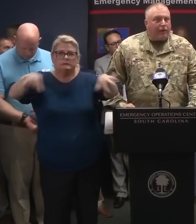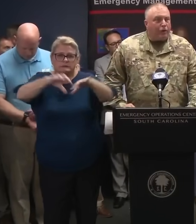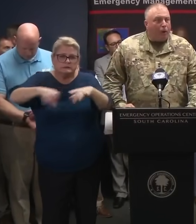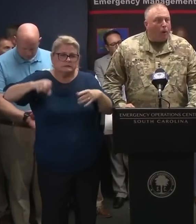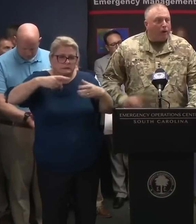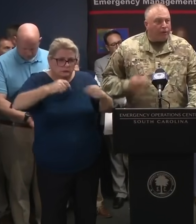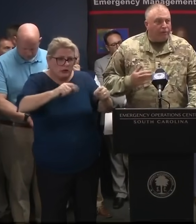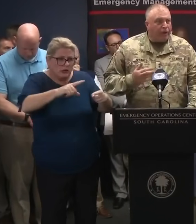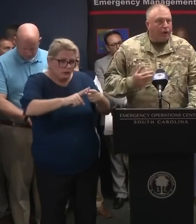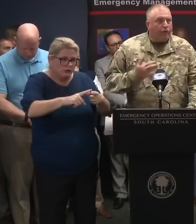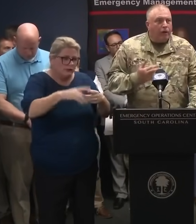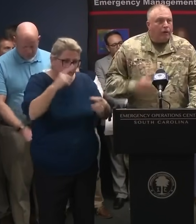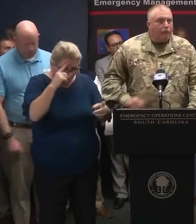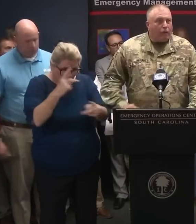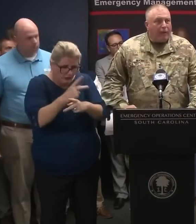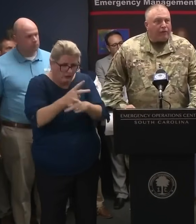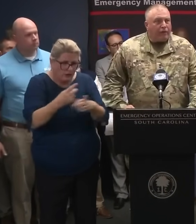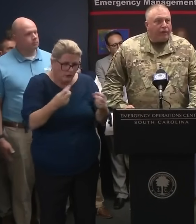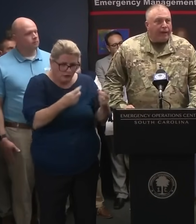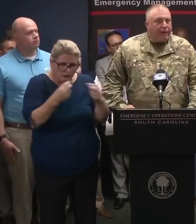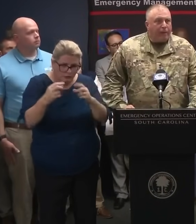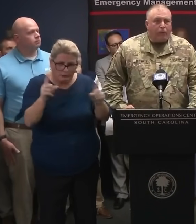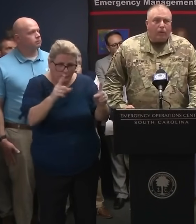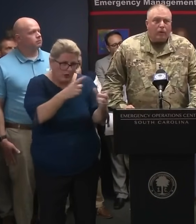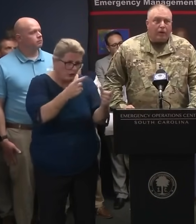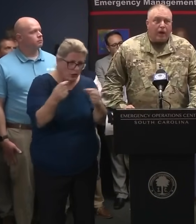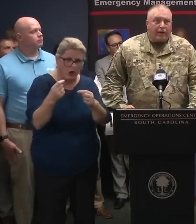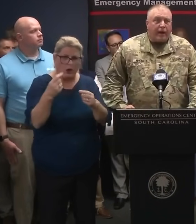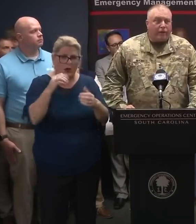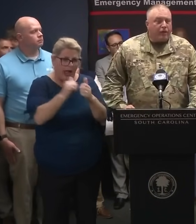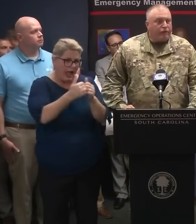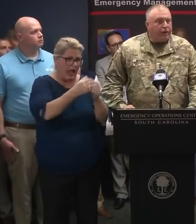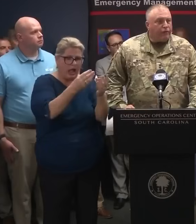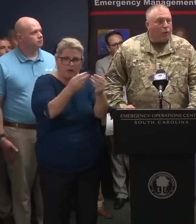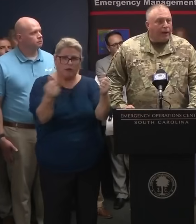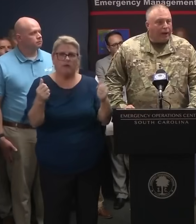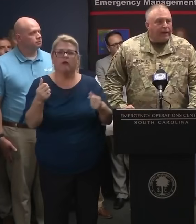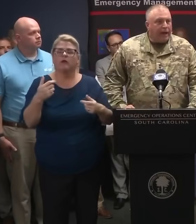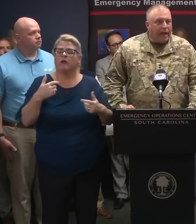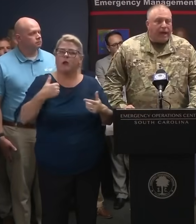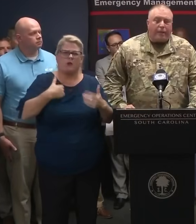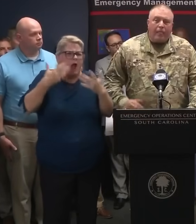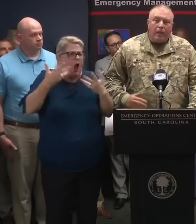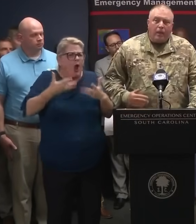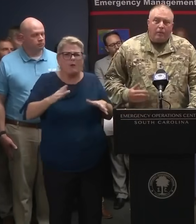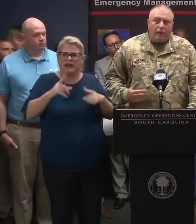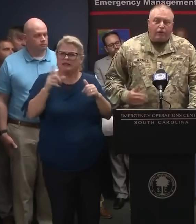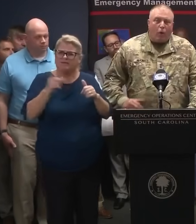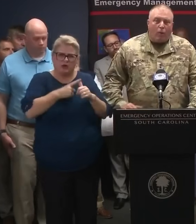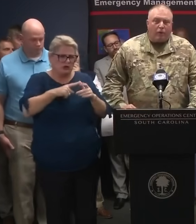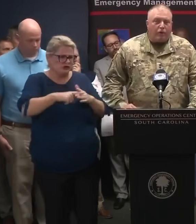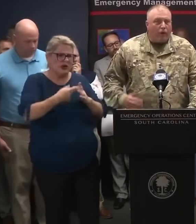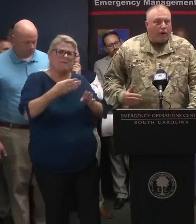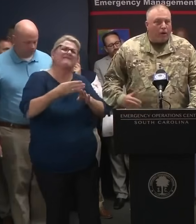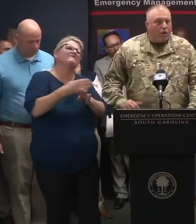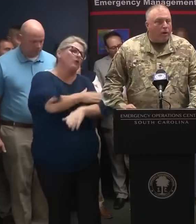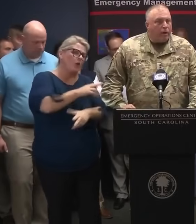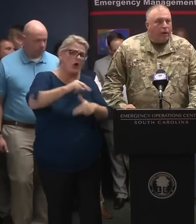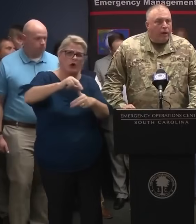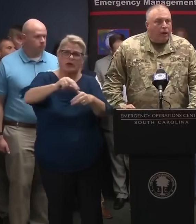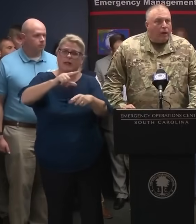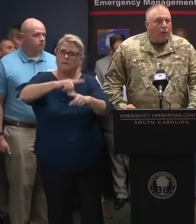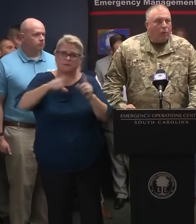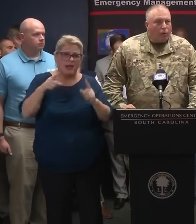could begin to poise themselves for the missions that they have been conducting now since then. So we leaned ahead, but the storm, as you've already